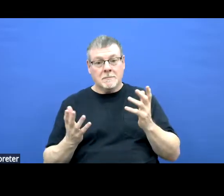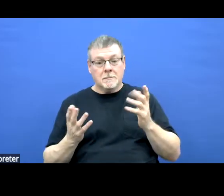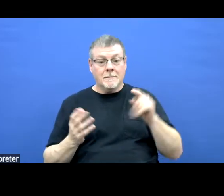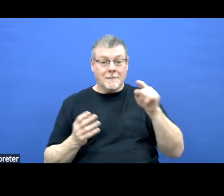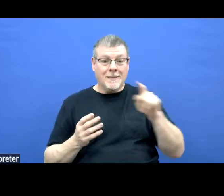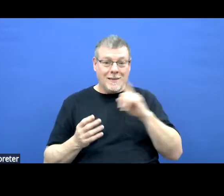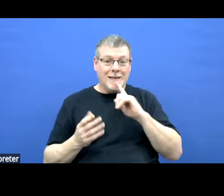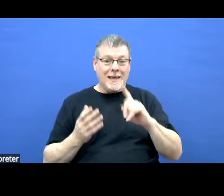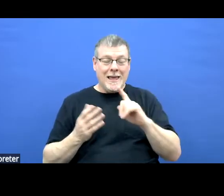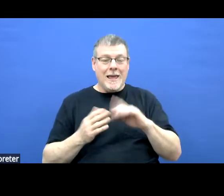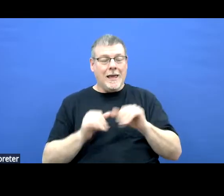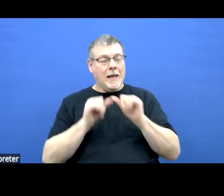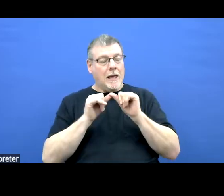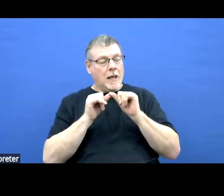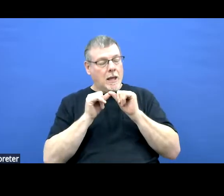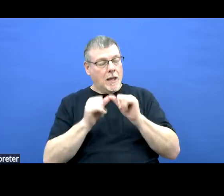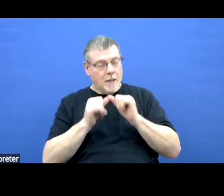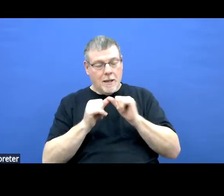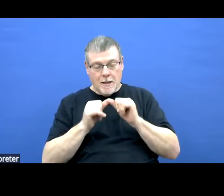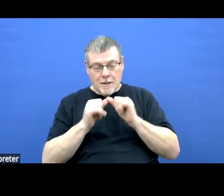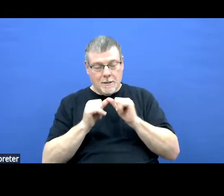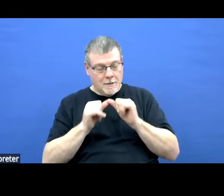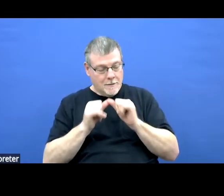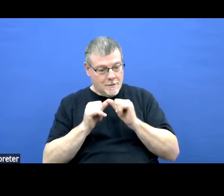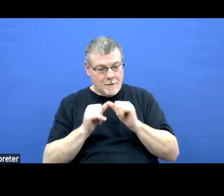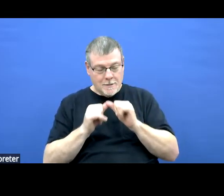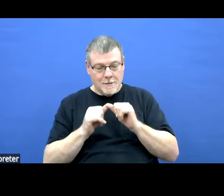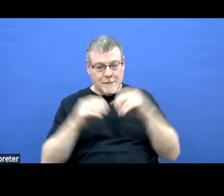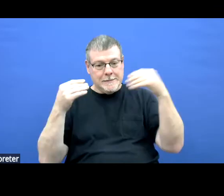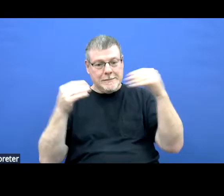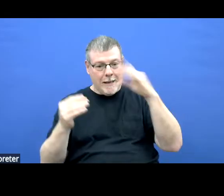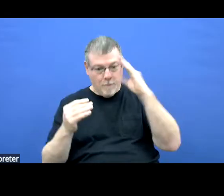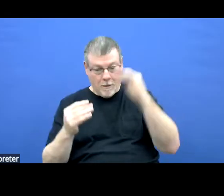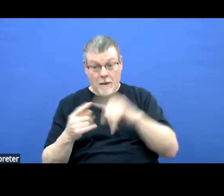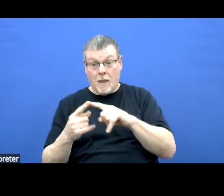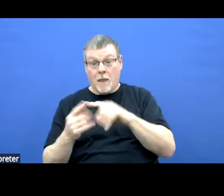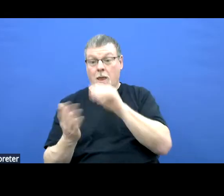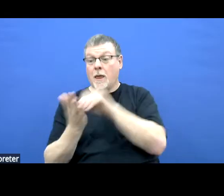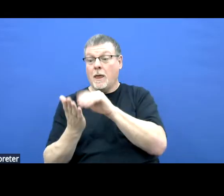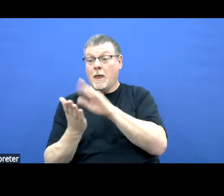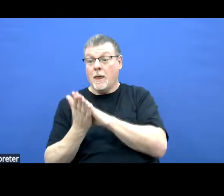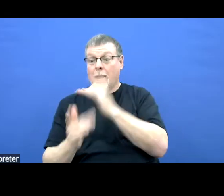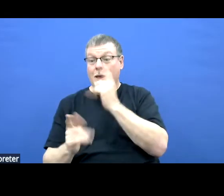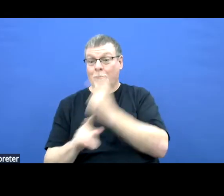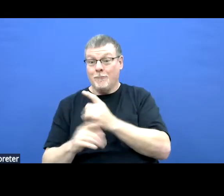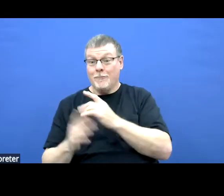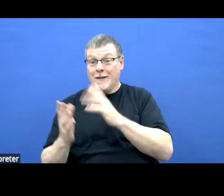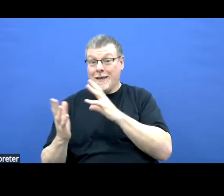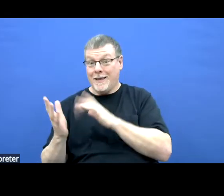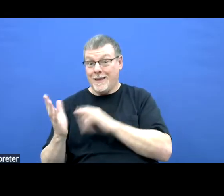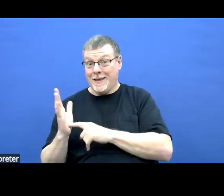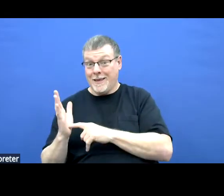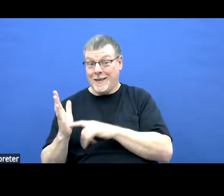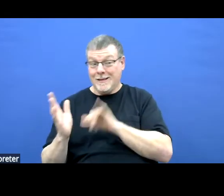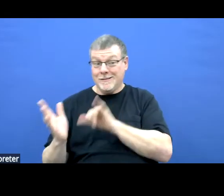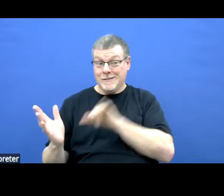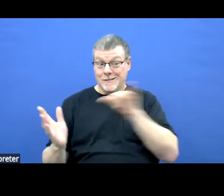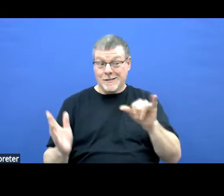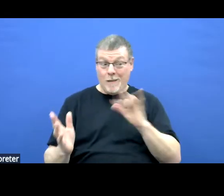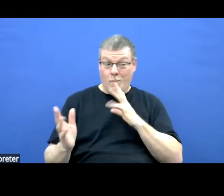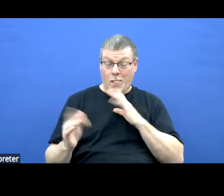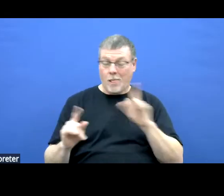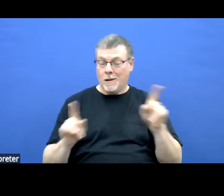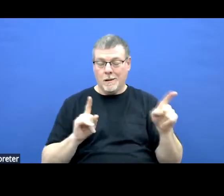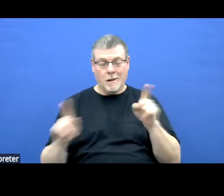a consummate salesman. So what they say and what they put in writing are not necessarily the same thing. We